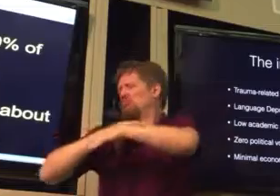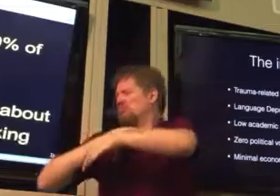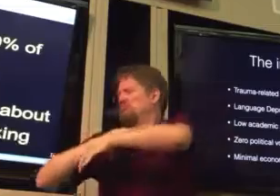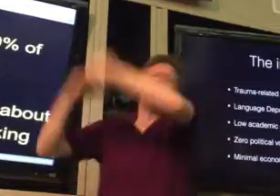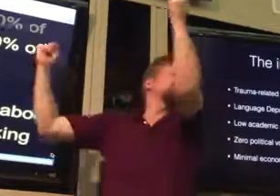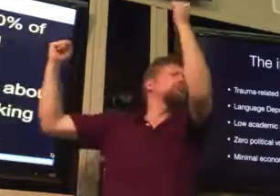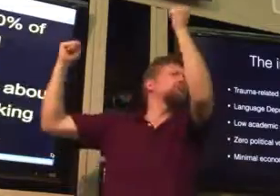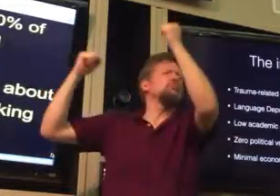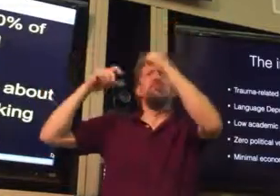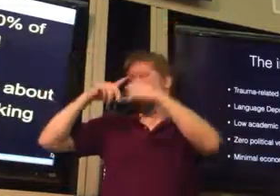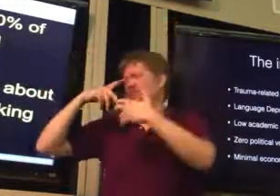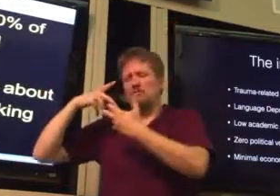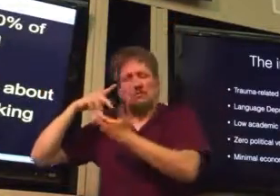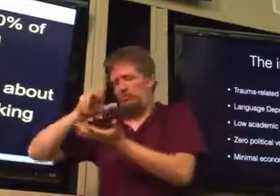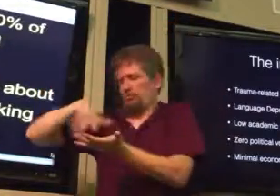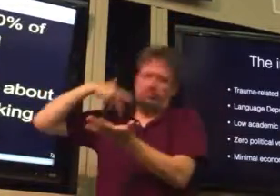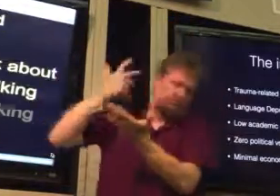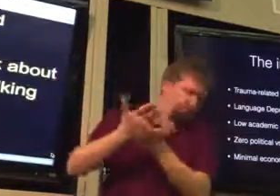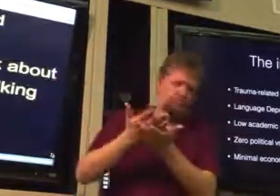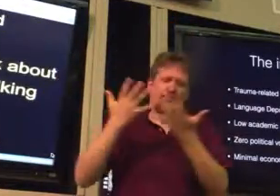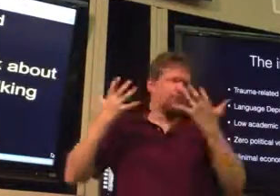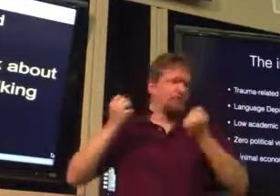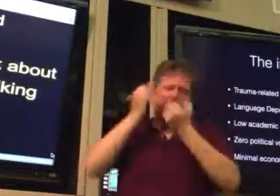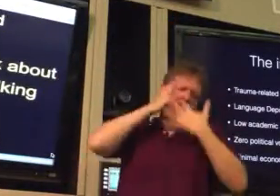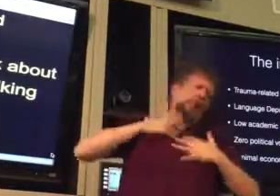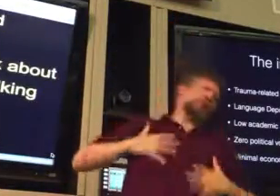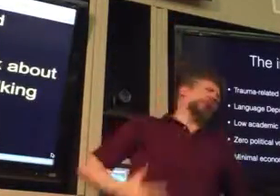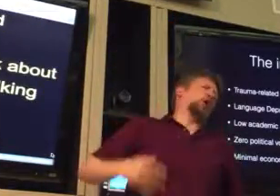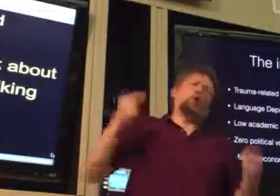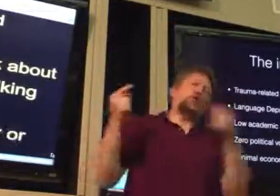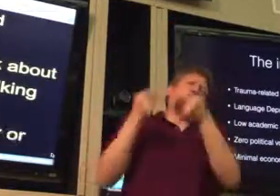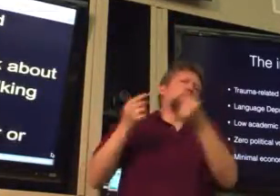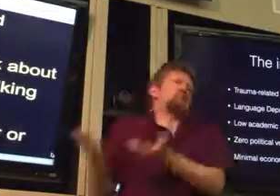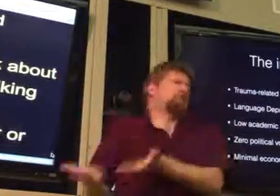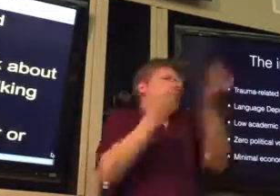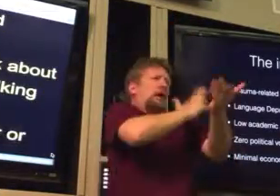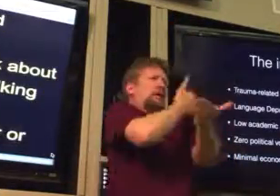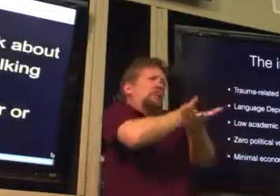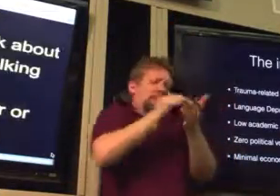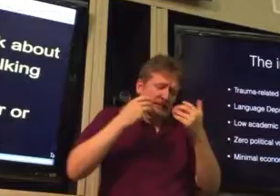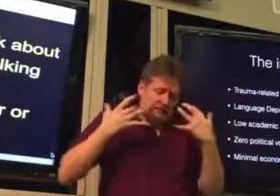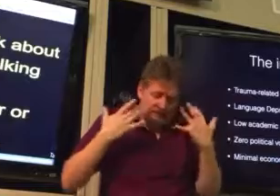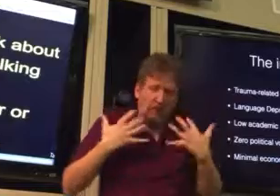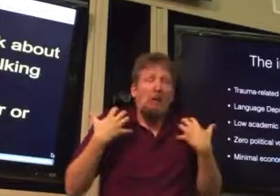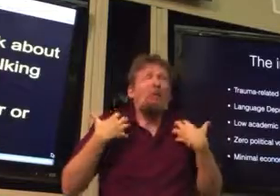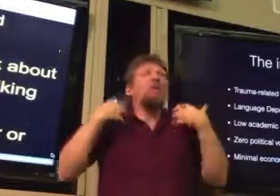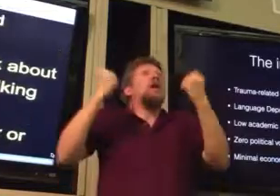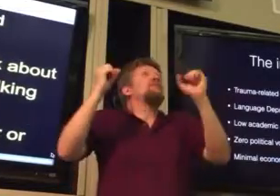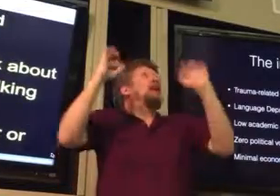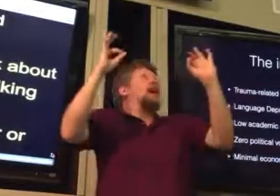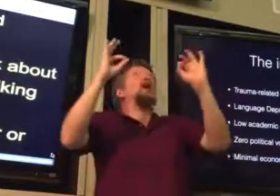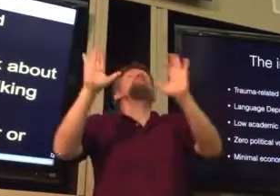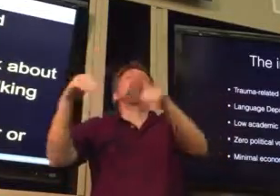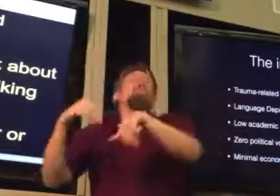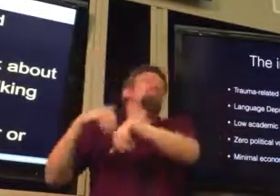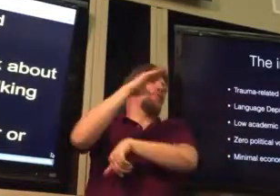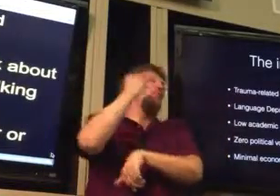talking about someone who has experienced some kind of traumatic event. It could be someone being in a war, Having a terrible